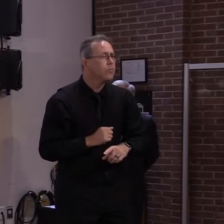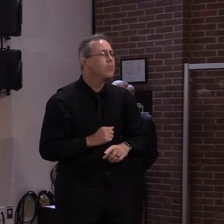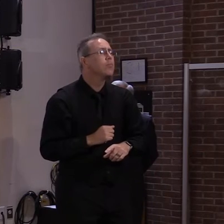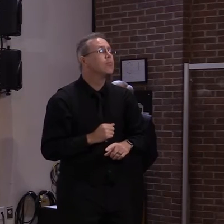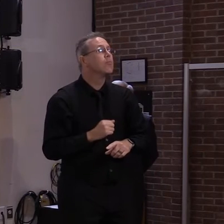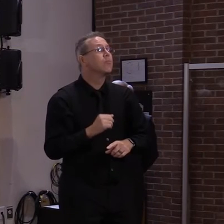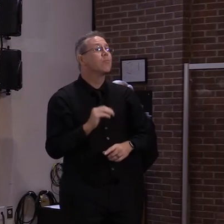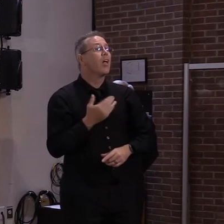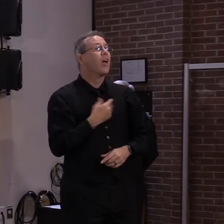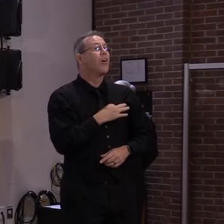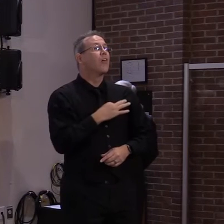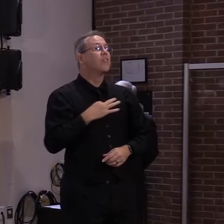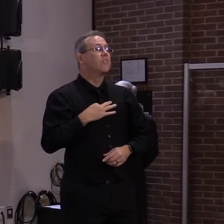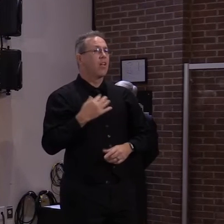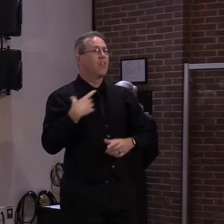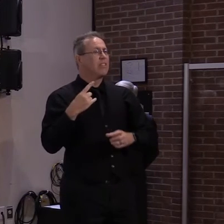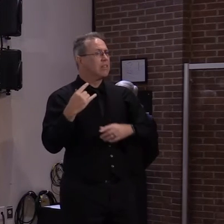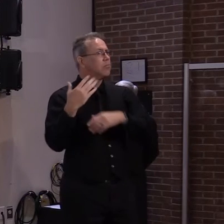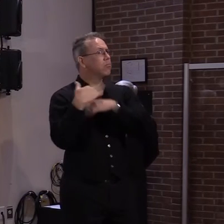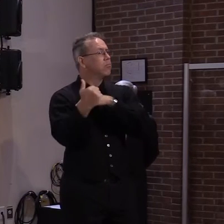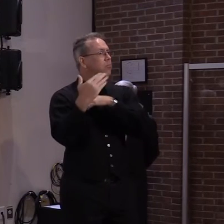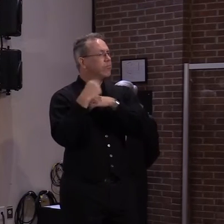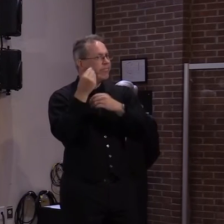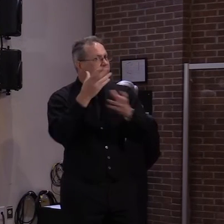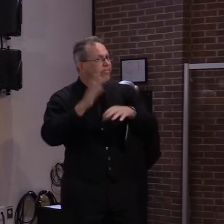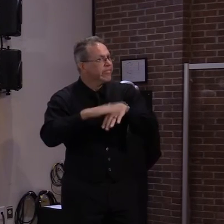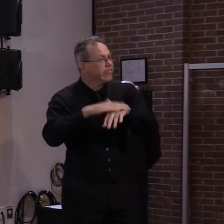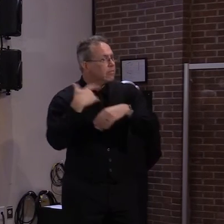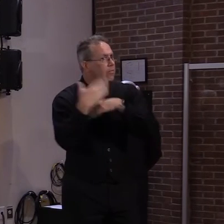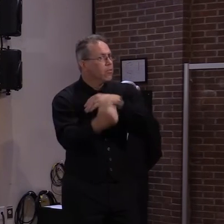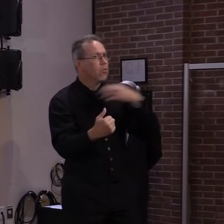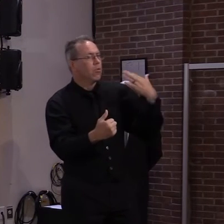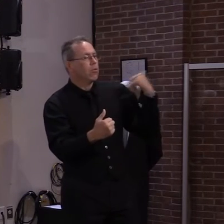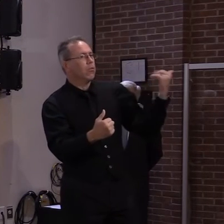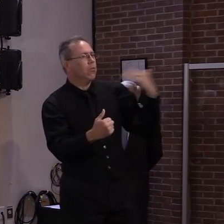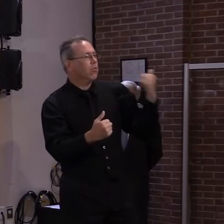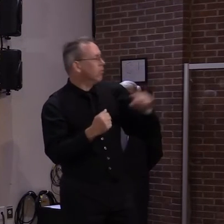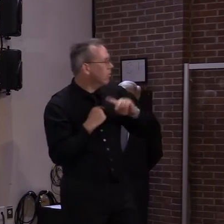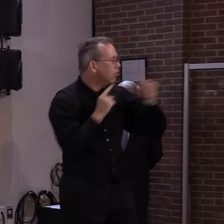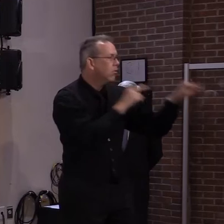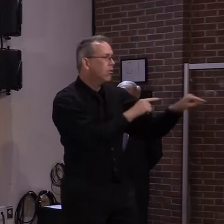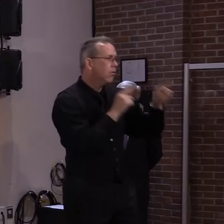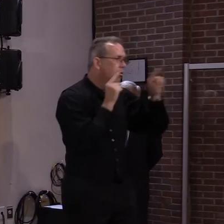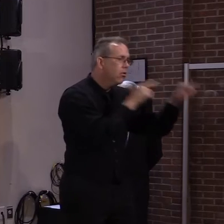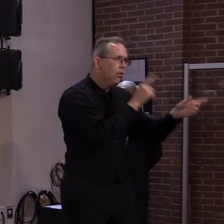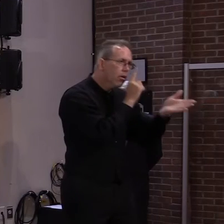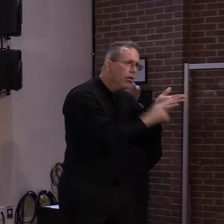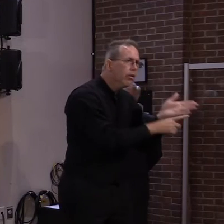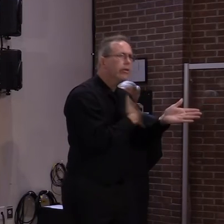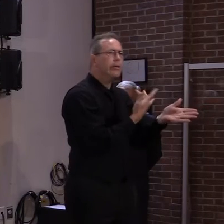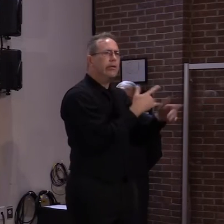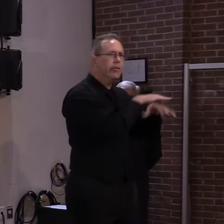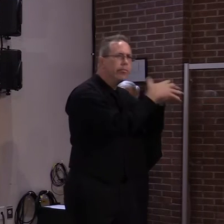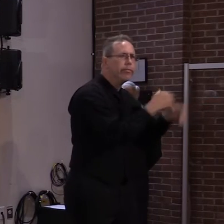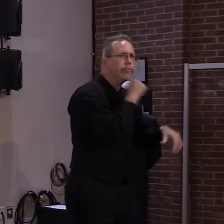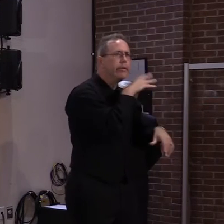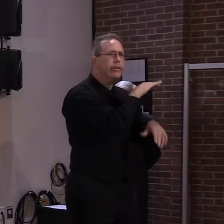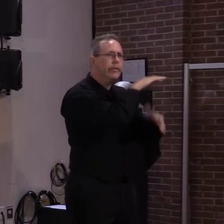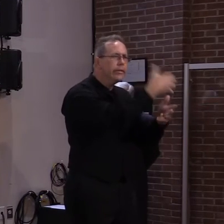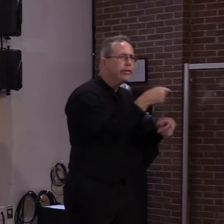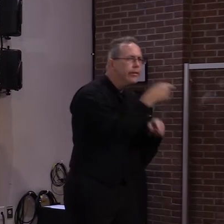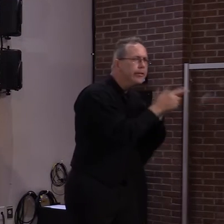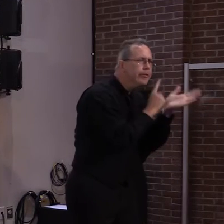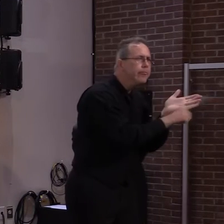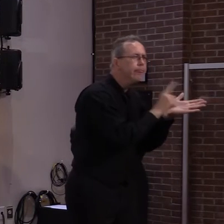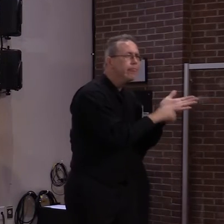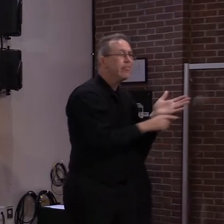multiple times in response to complaints. The violation we're pursuing is that the